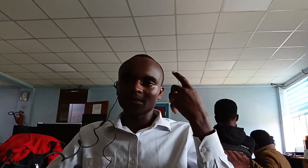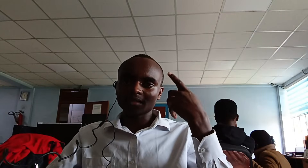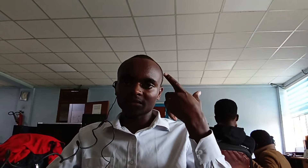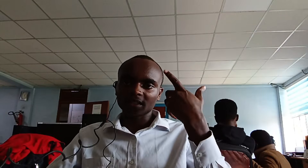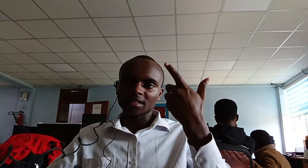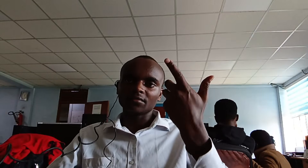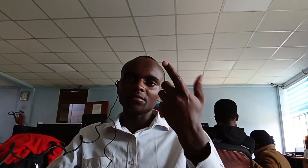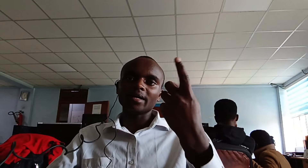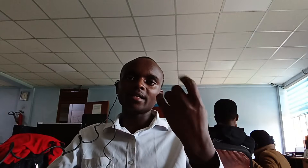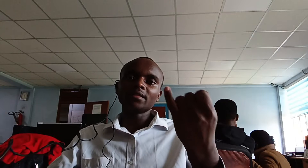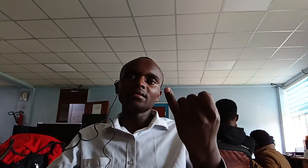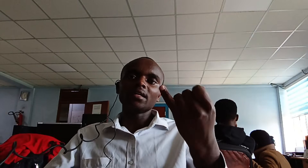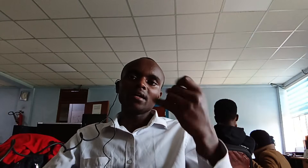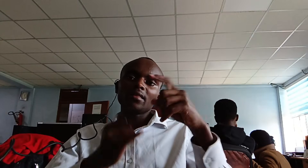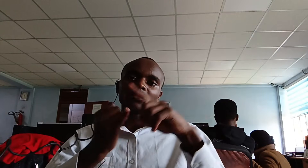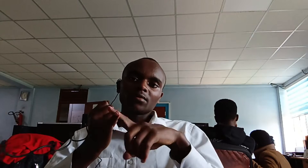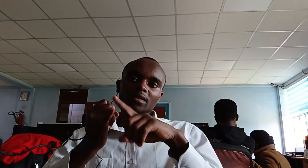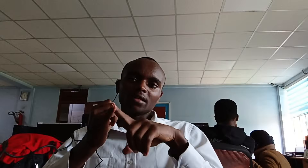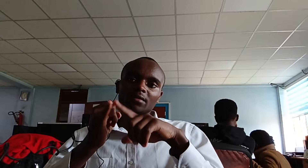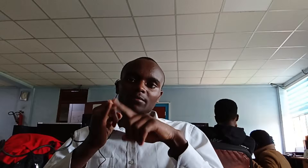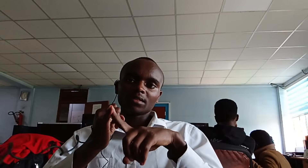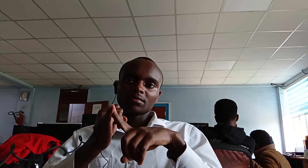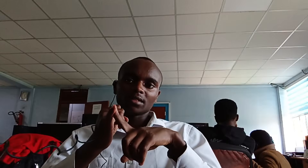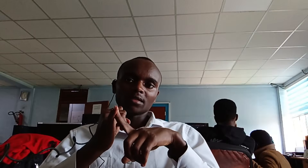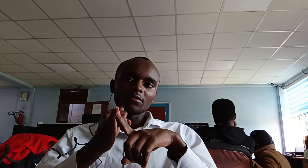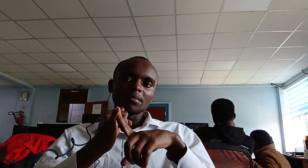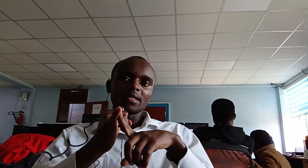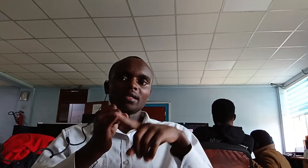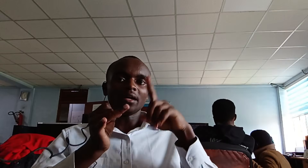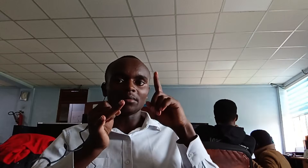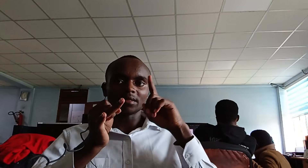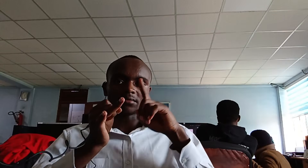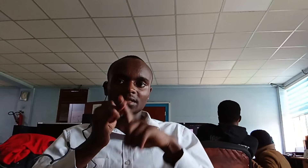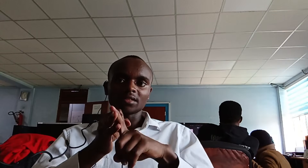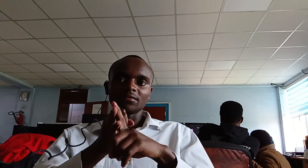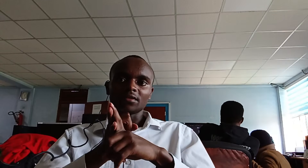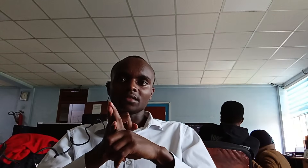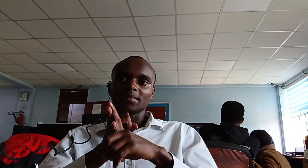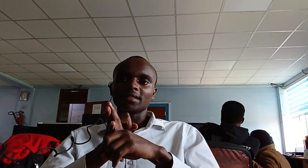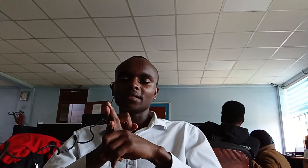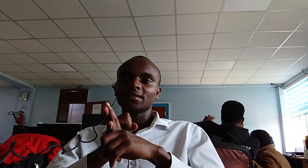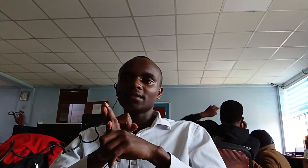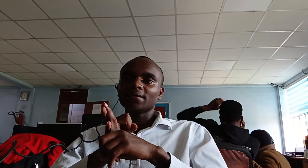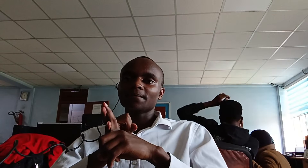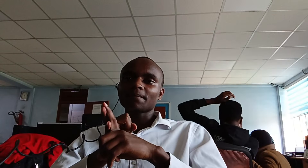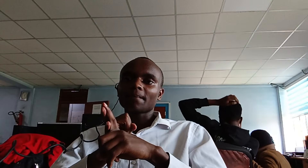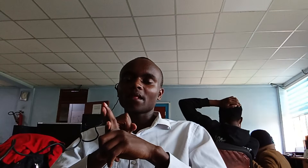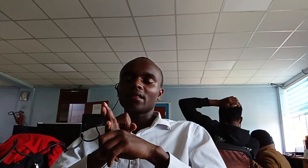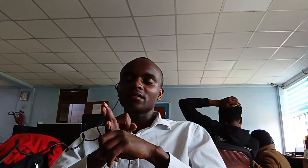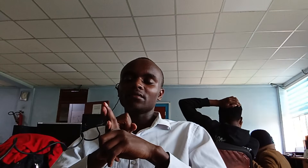know the sign for marry. That's one thing. You must know the sign for marry. You must know the sign for husband. The sign for